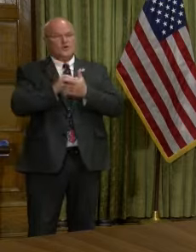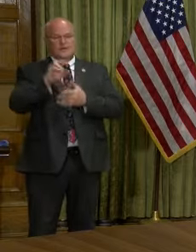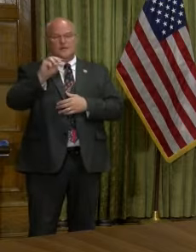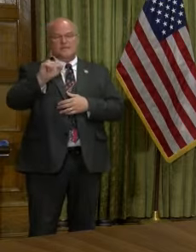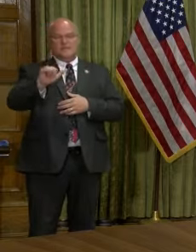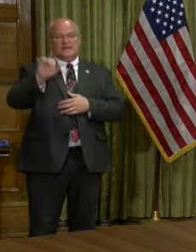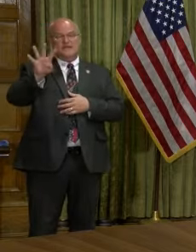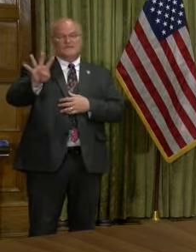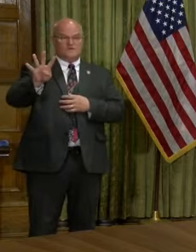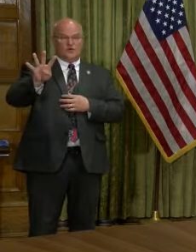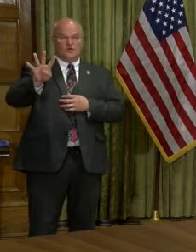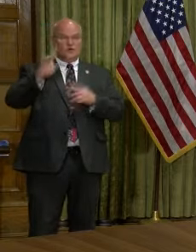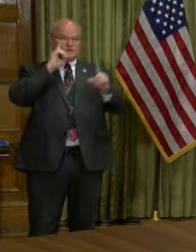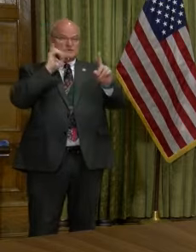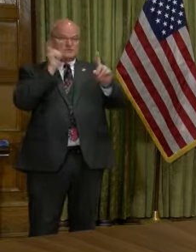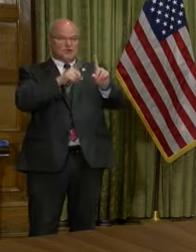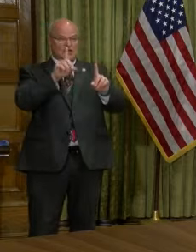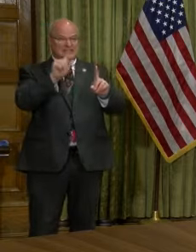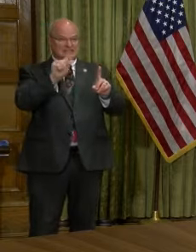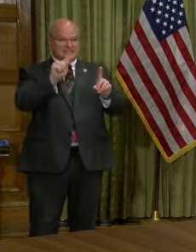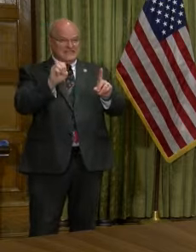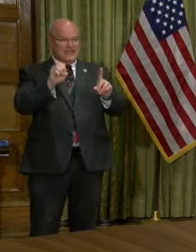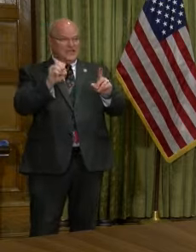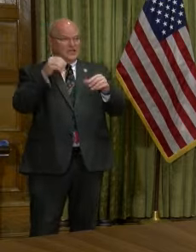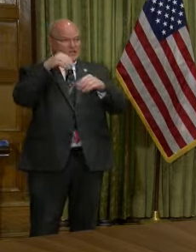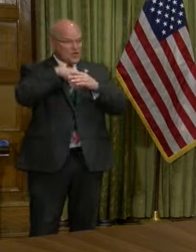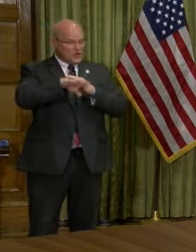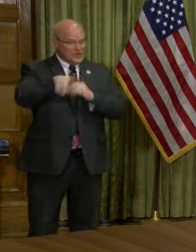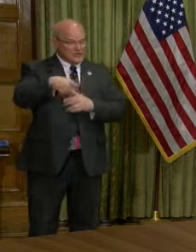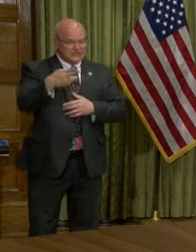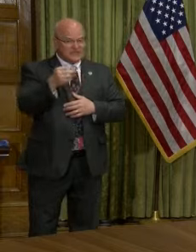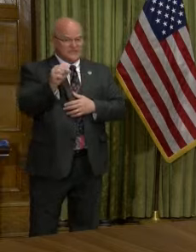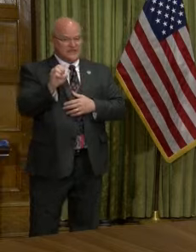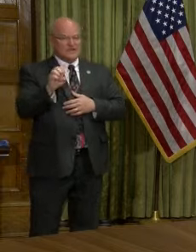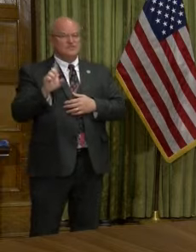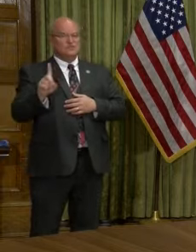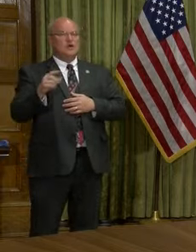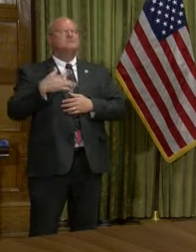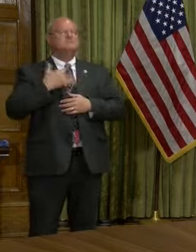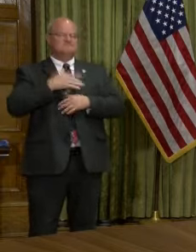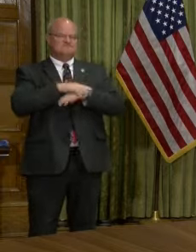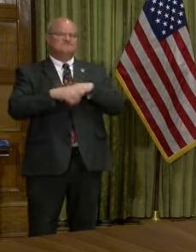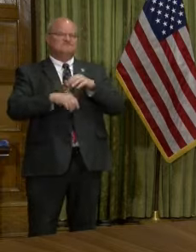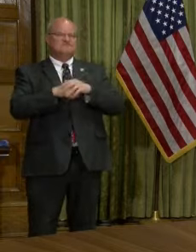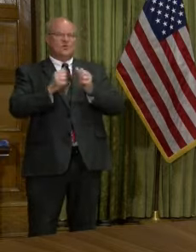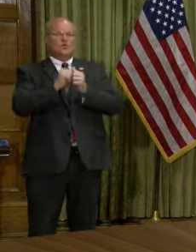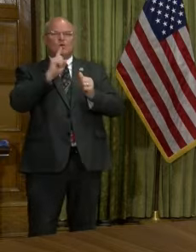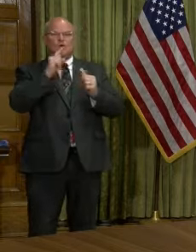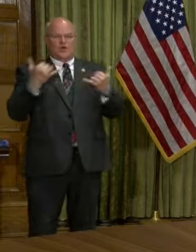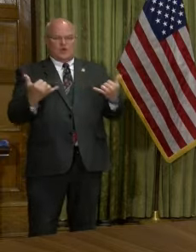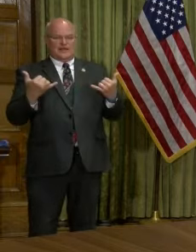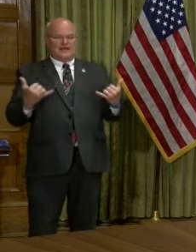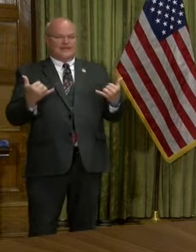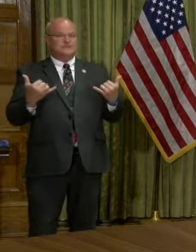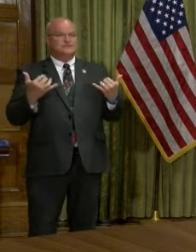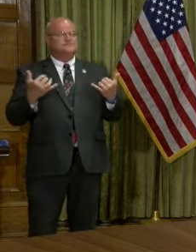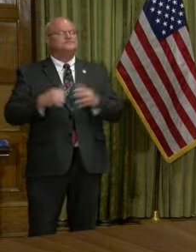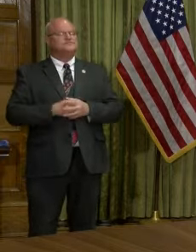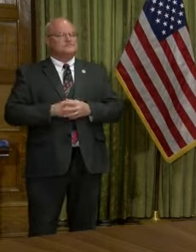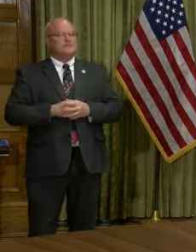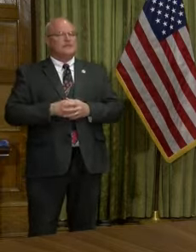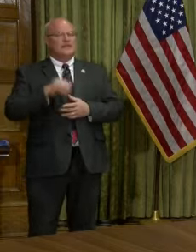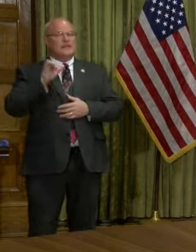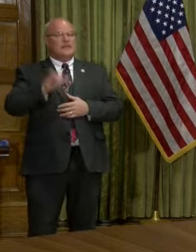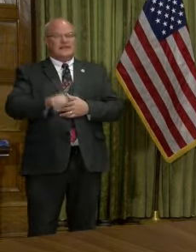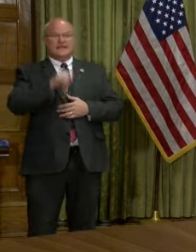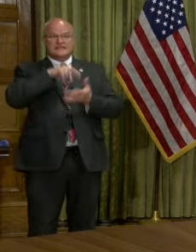May 4 target date, going into Phase 1, we feel comfortable with where we are there. Now,